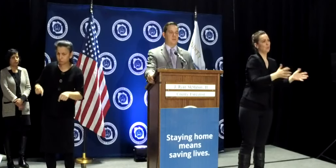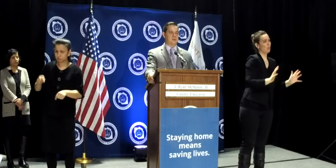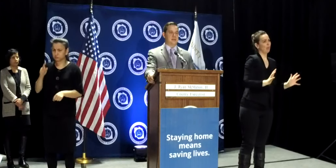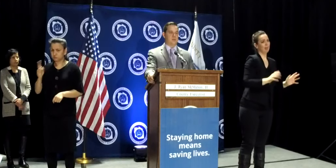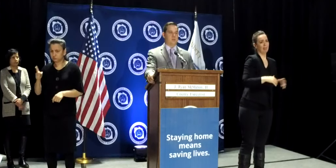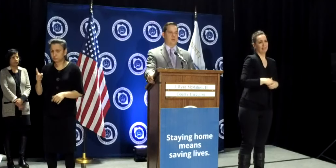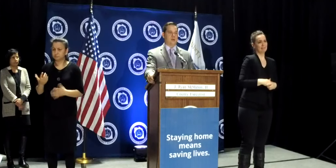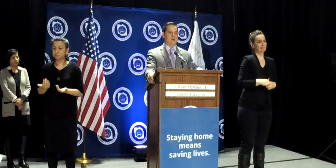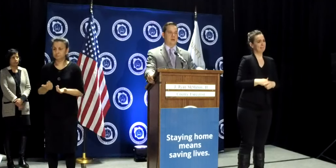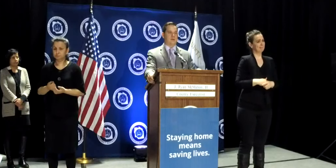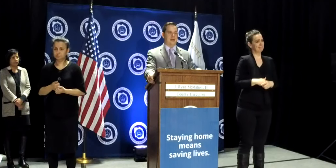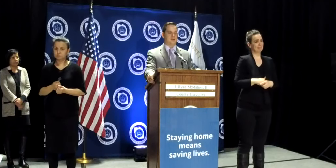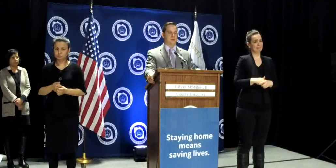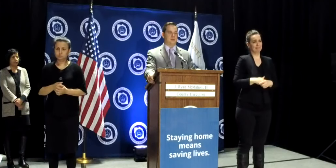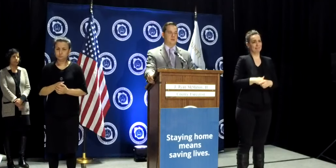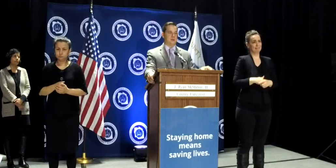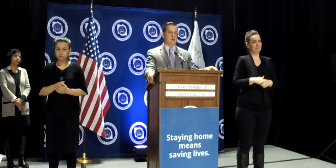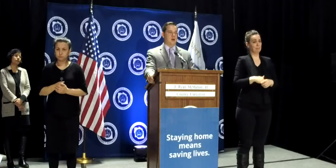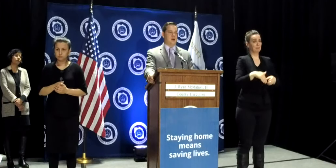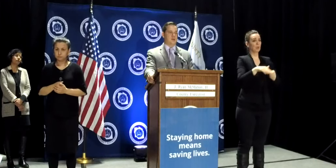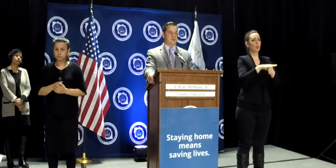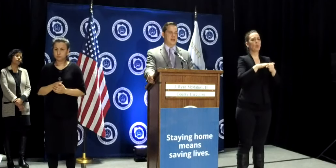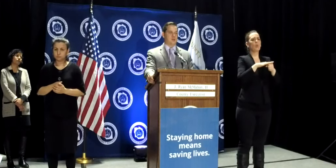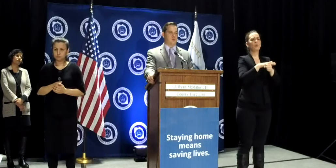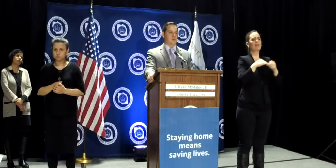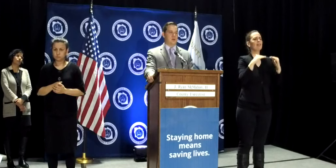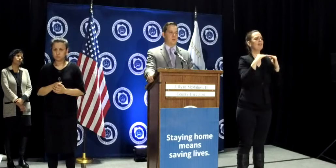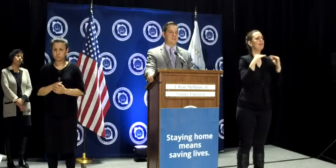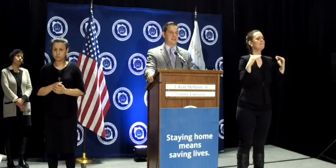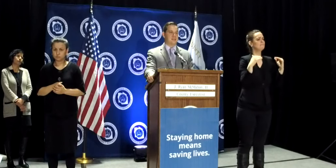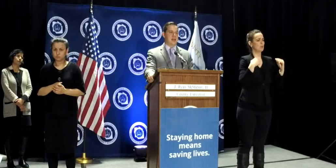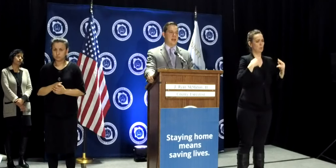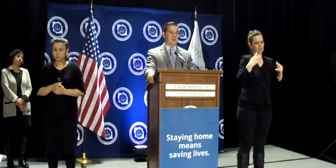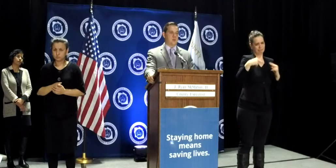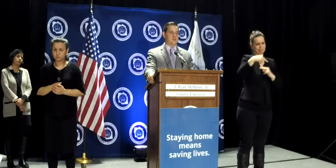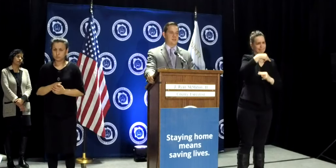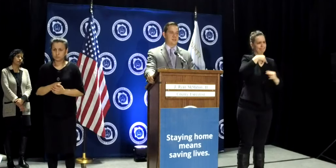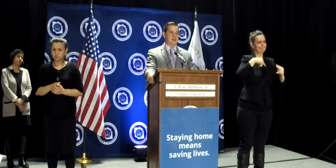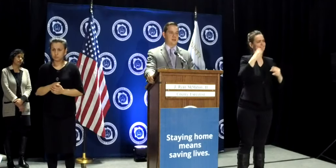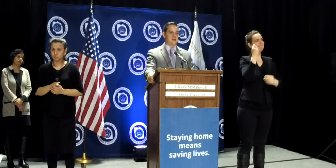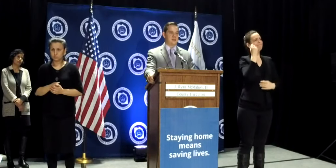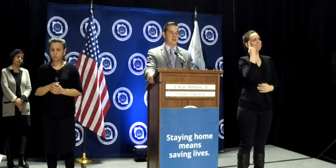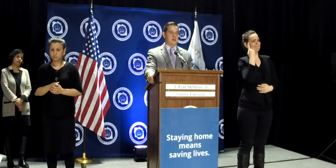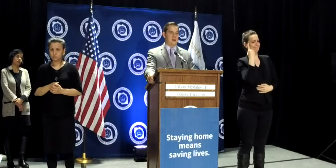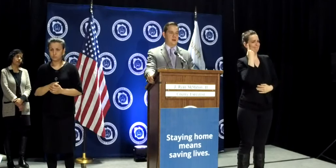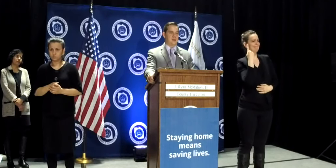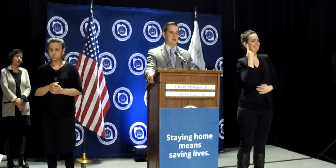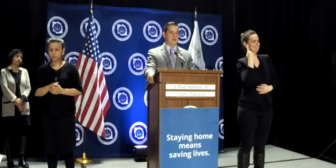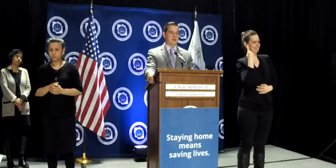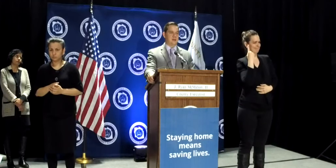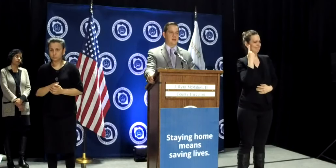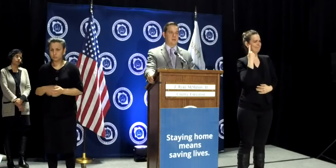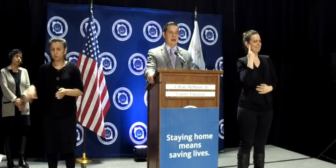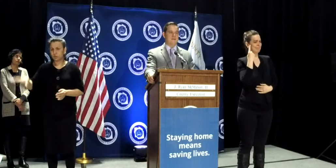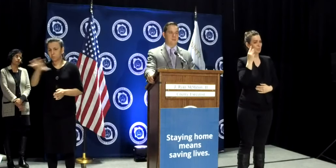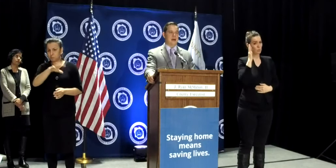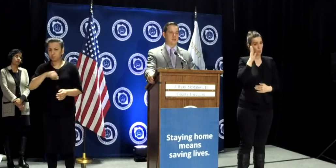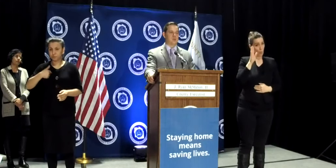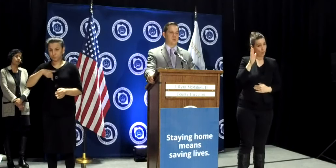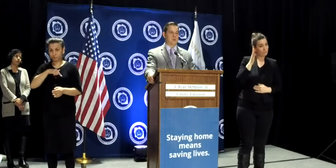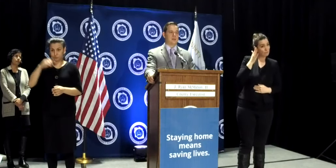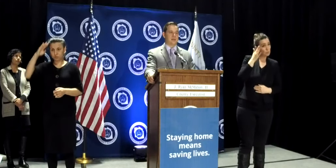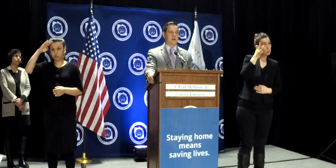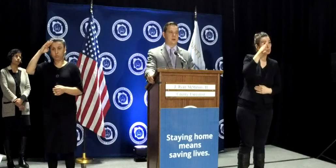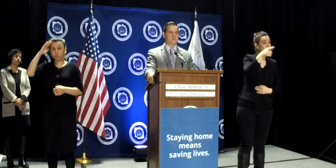a government standpoint, every aspect of it understands what's at stake, and what's at stake is getting our lives